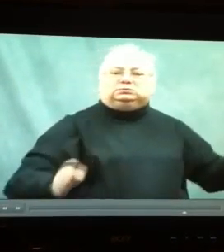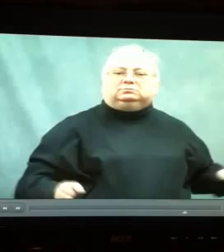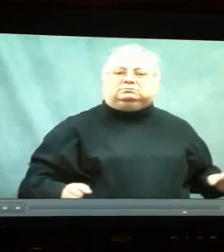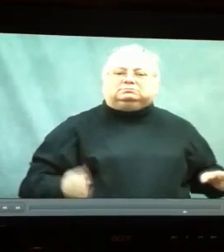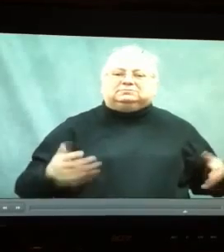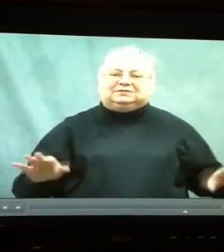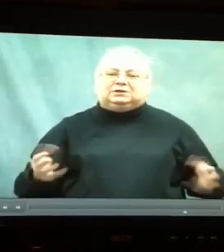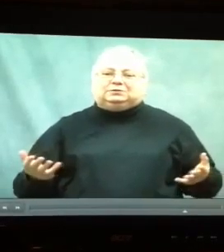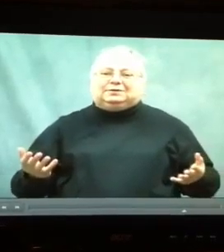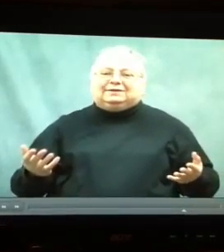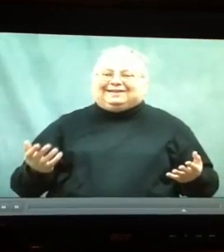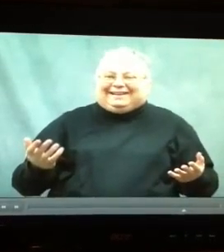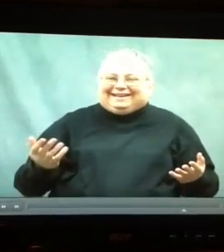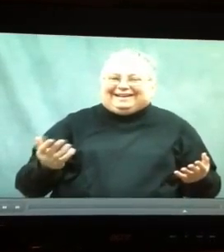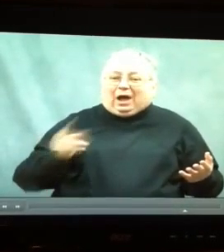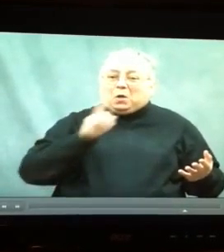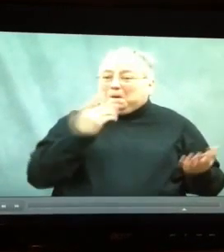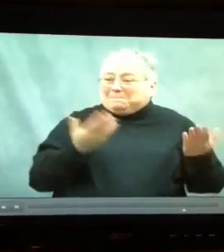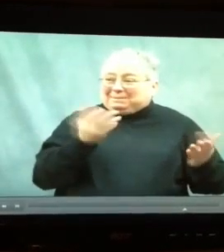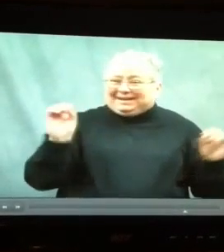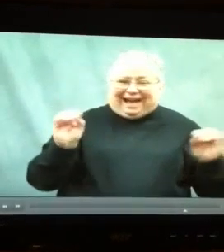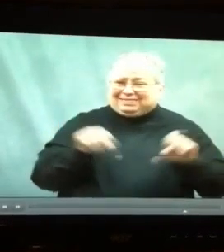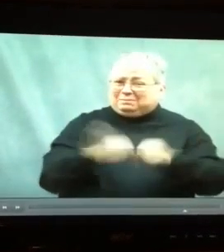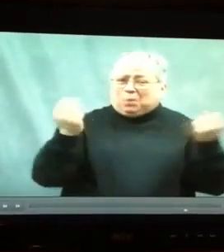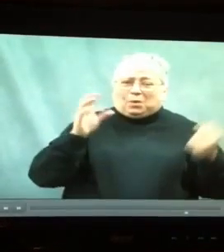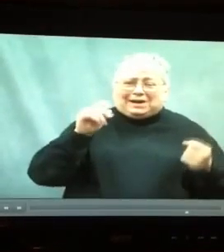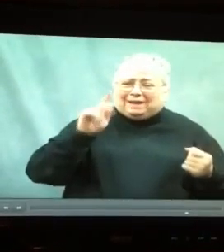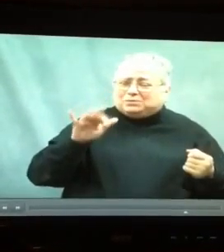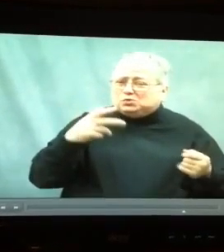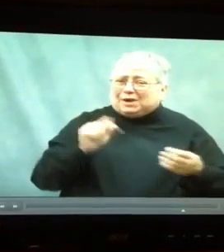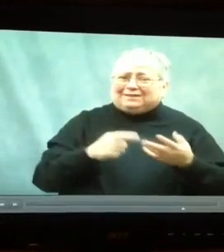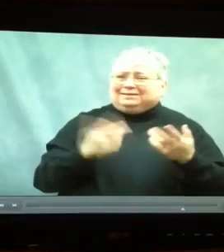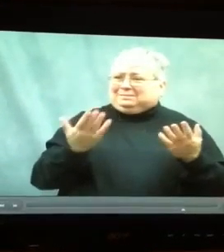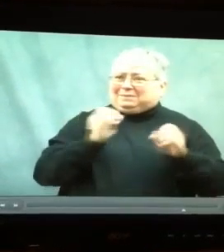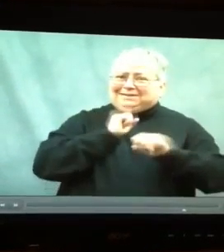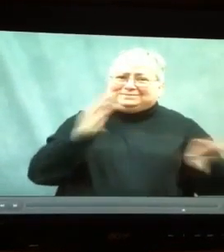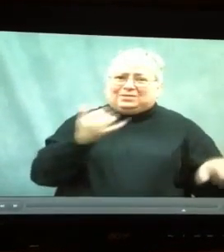Or, like, the government can say that I have to close my website down, or